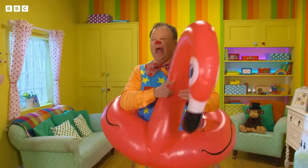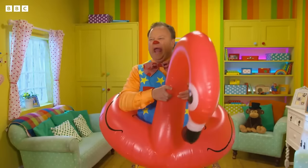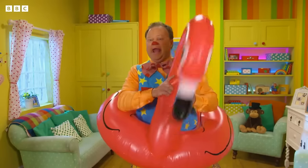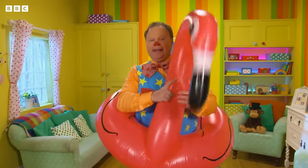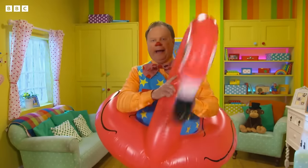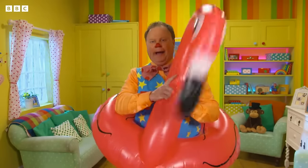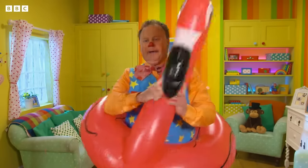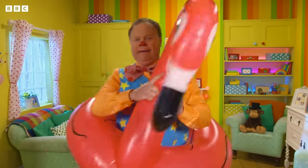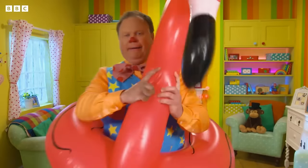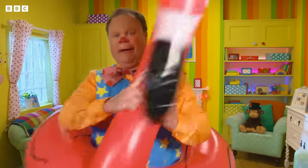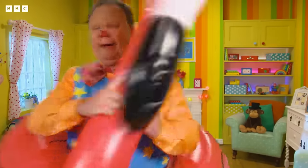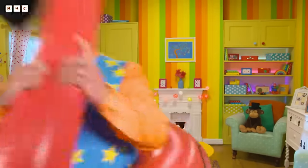Wait!